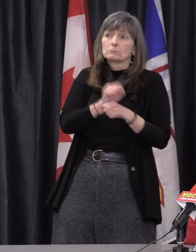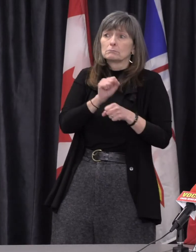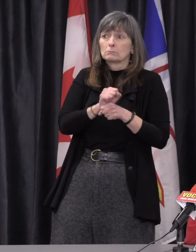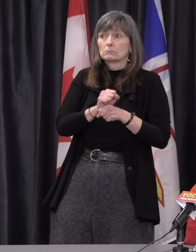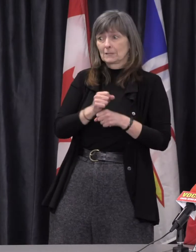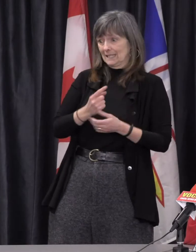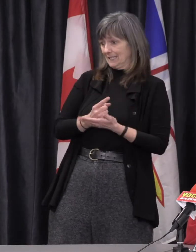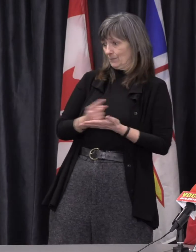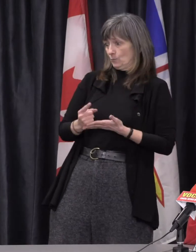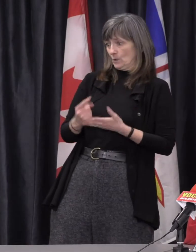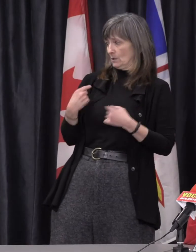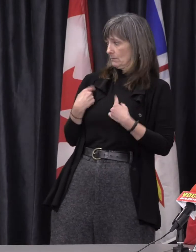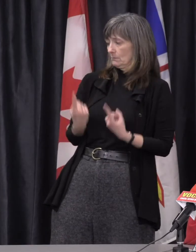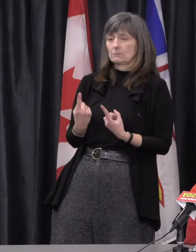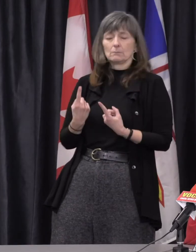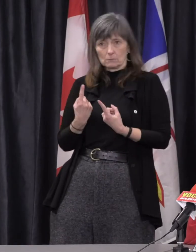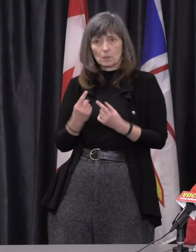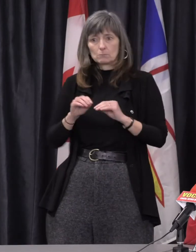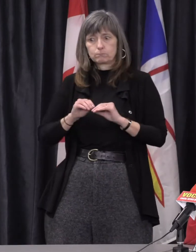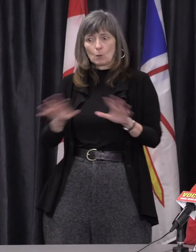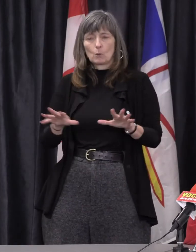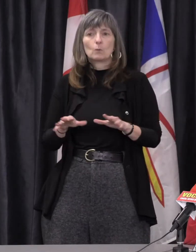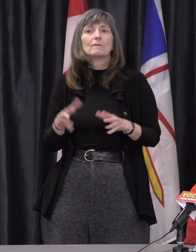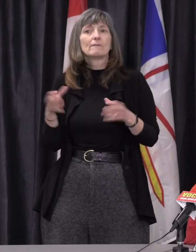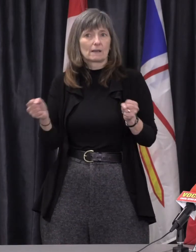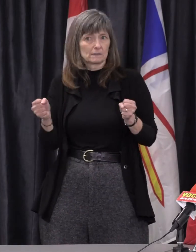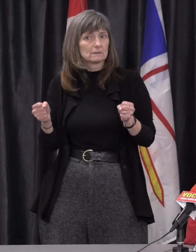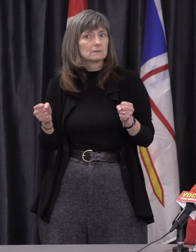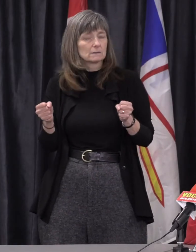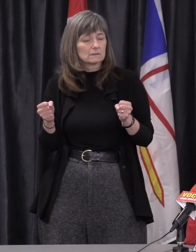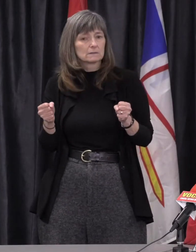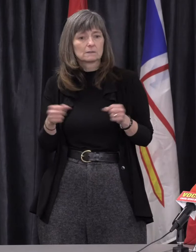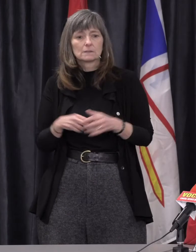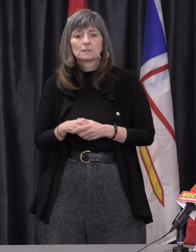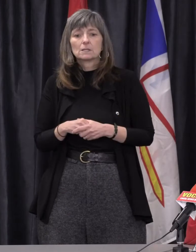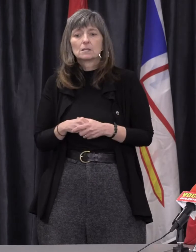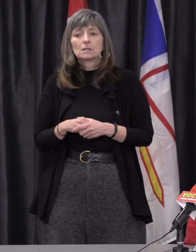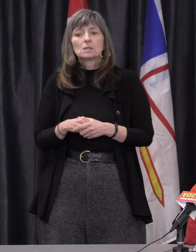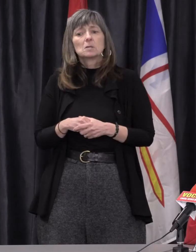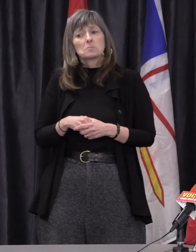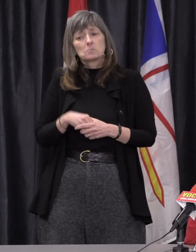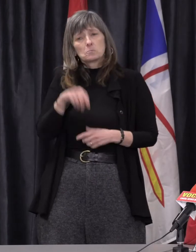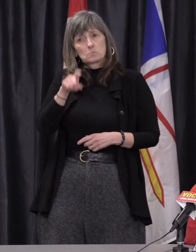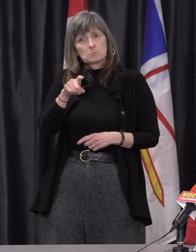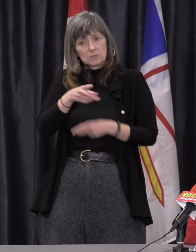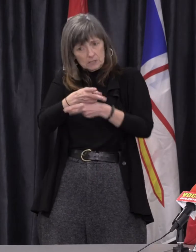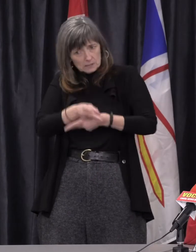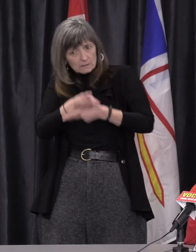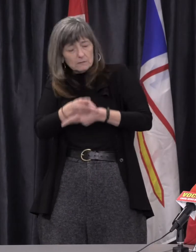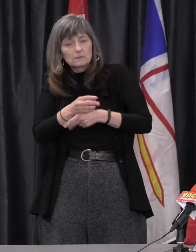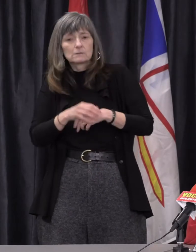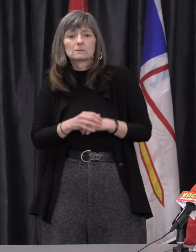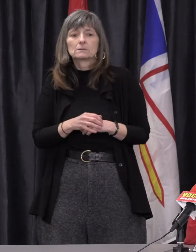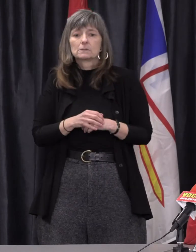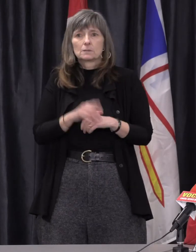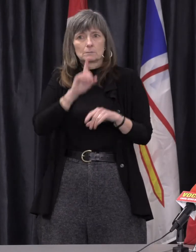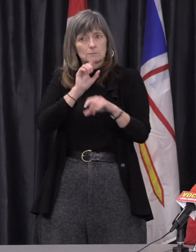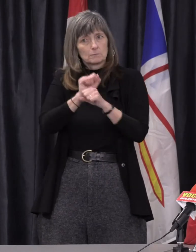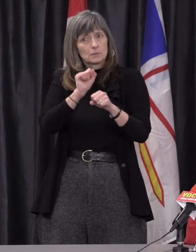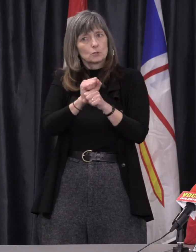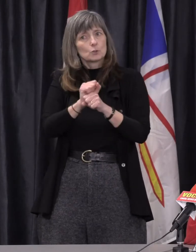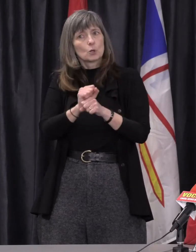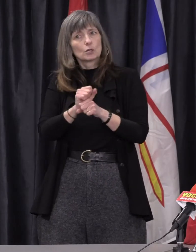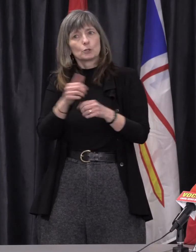last week, and I think people need to be cautious, people need to be making sure that they're practicing